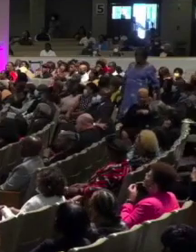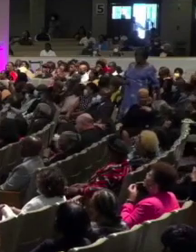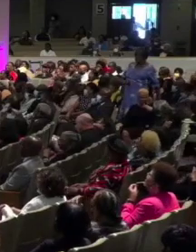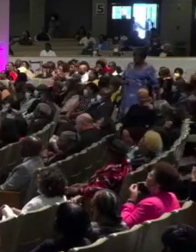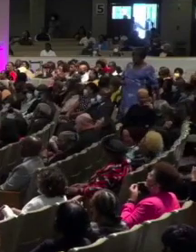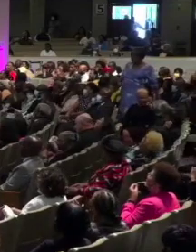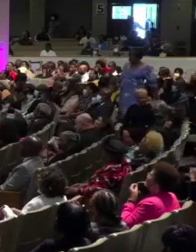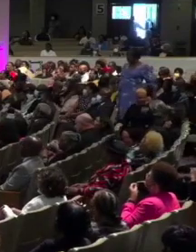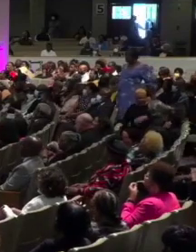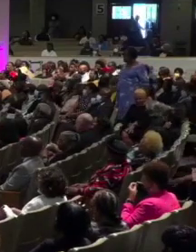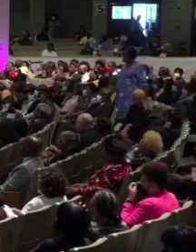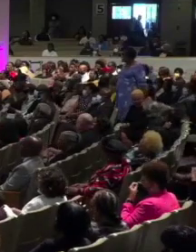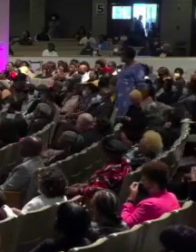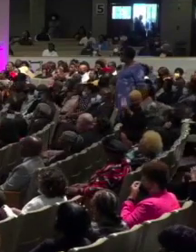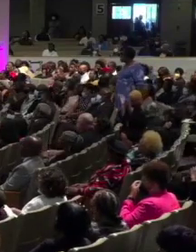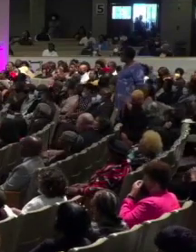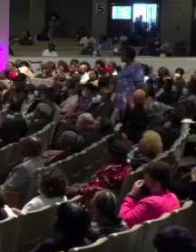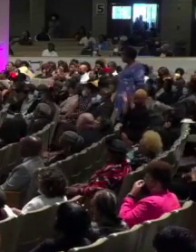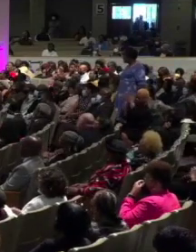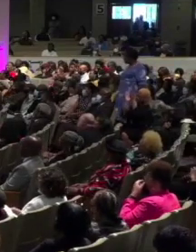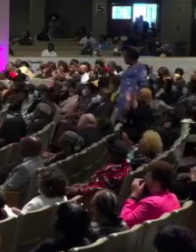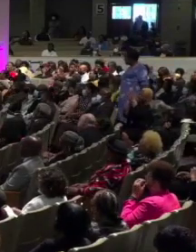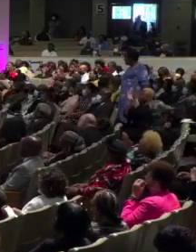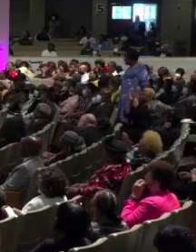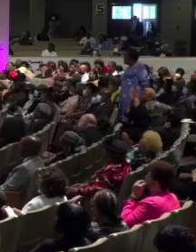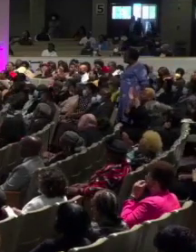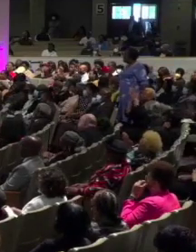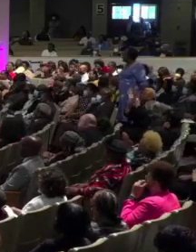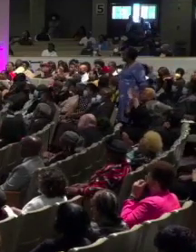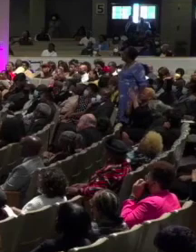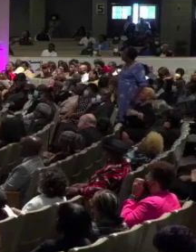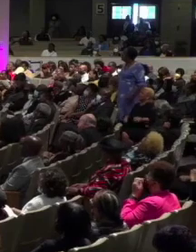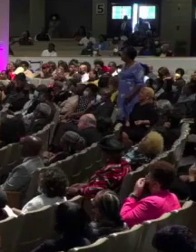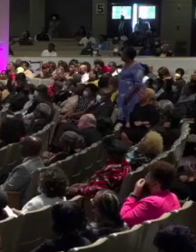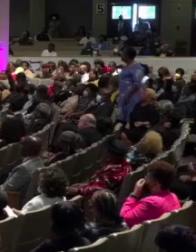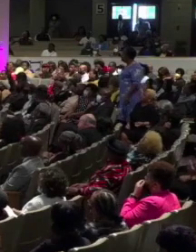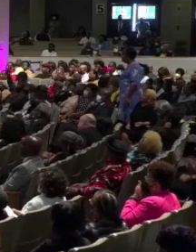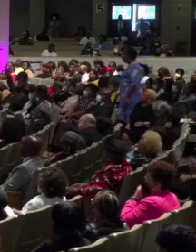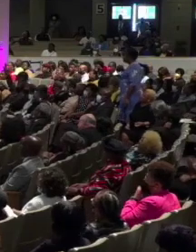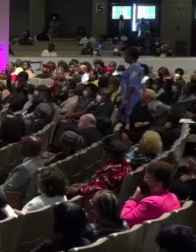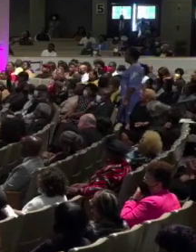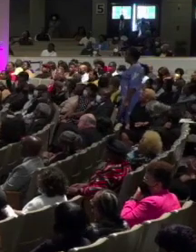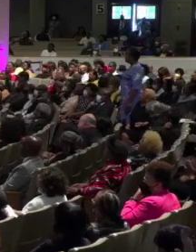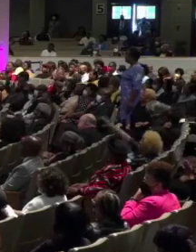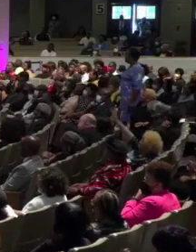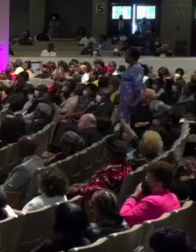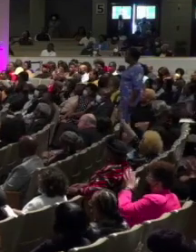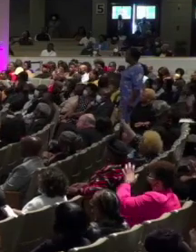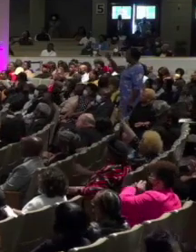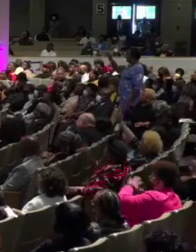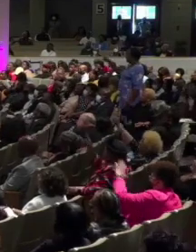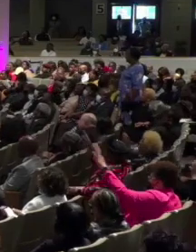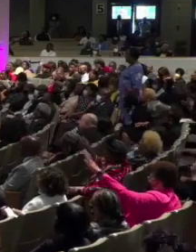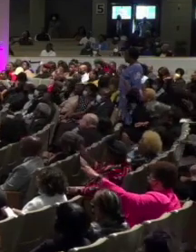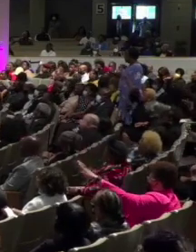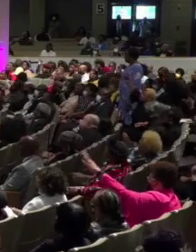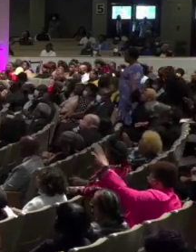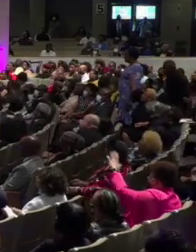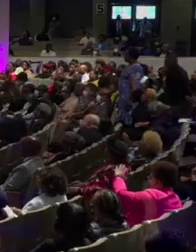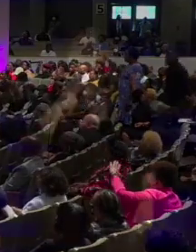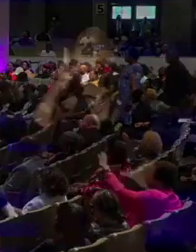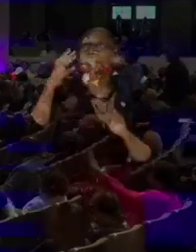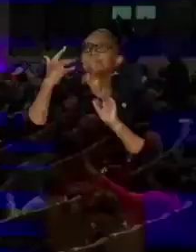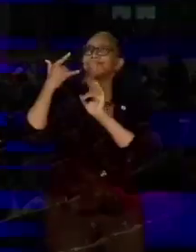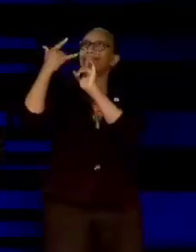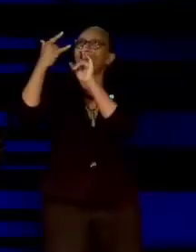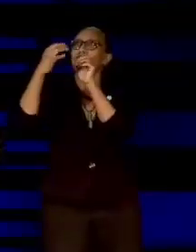I'm a witness, when you get higher in him, everything about you will go higher. You want your job to go higher? Get higher in